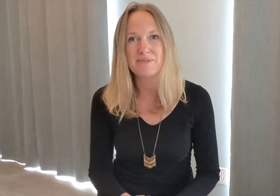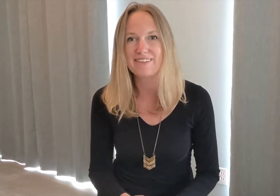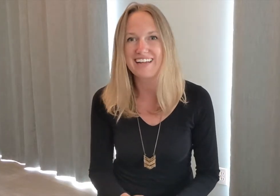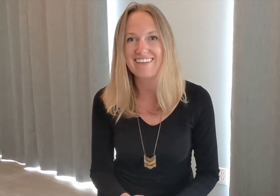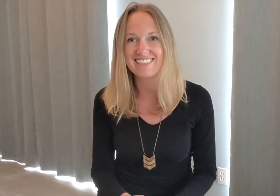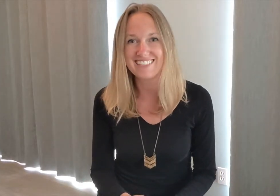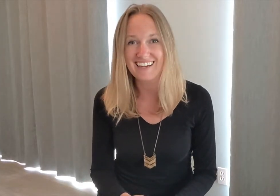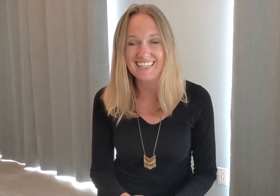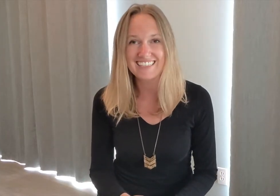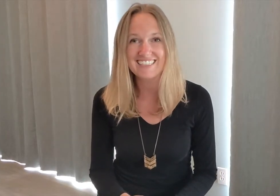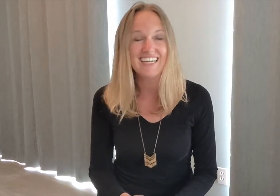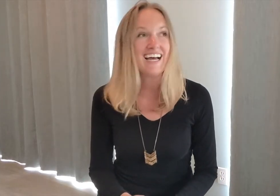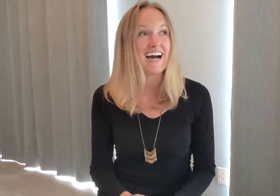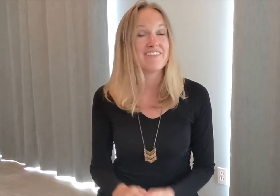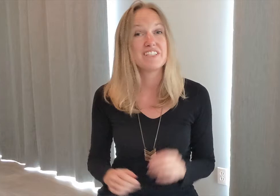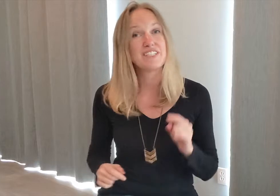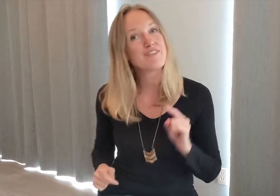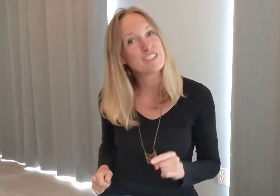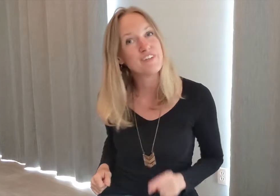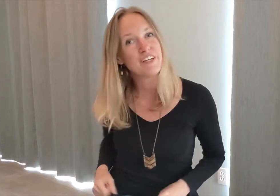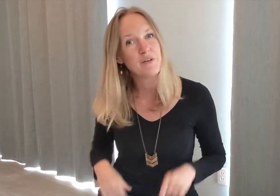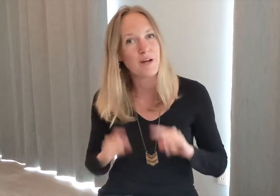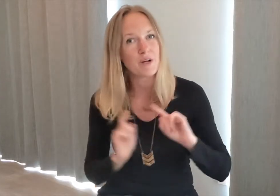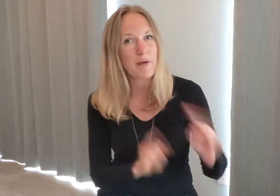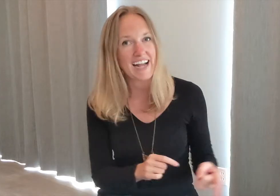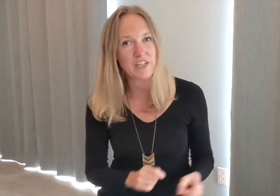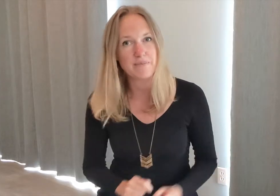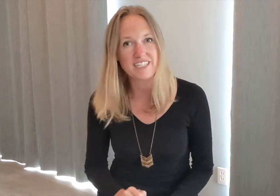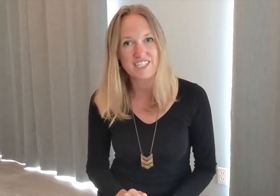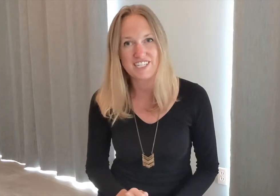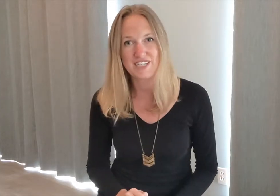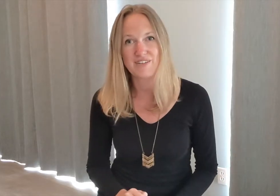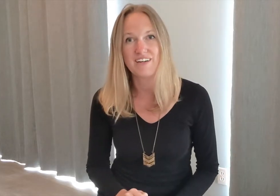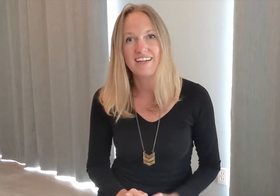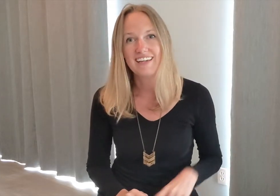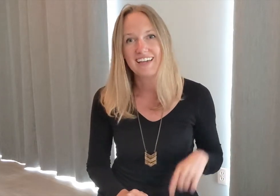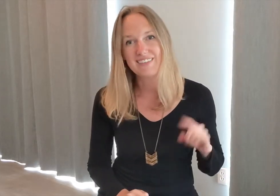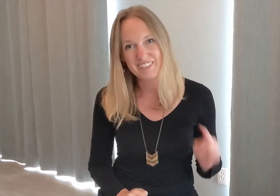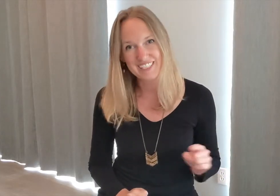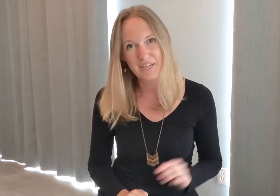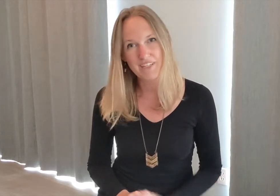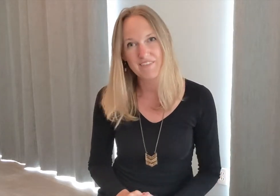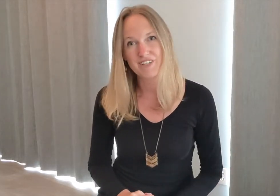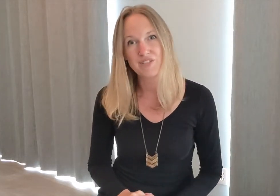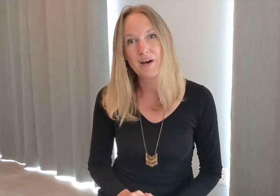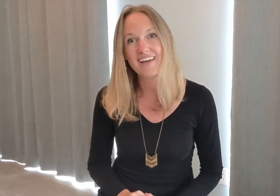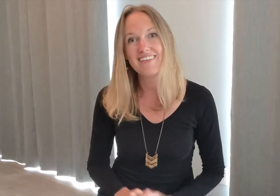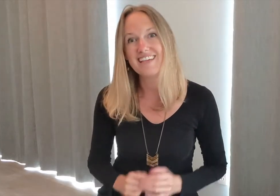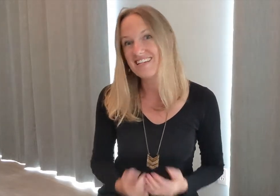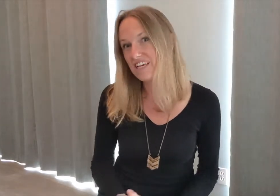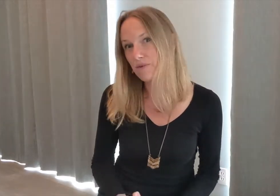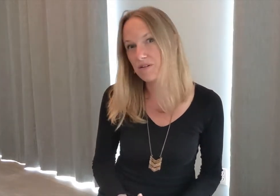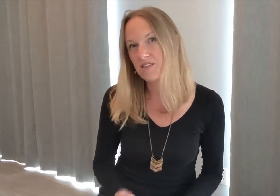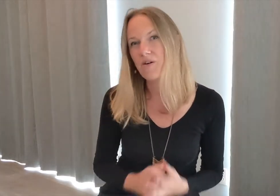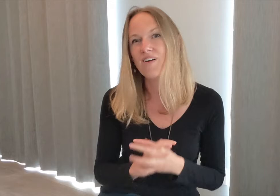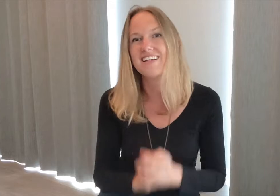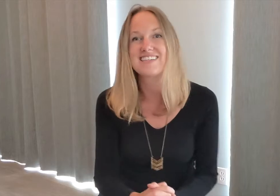learn how to sign it. If this is your first video, you want to go back. You missed two. And the first day we did verse 1, the second day we did the chorus,